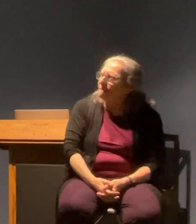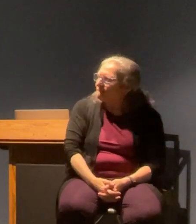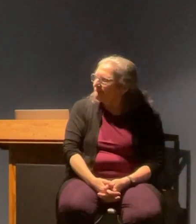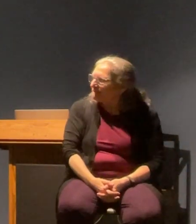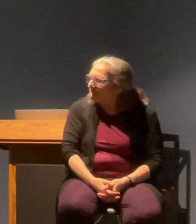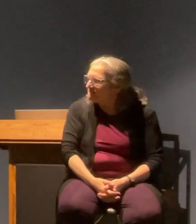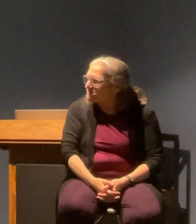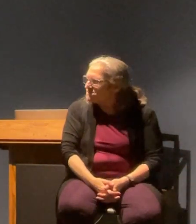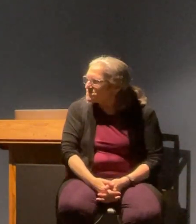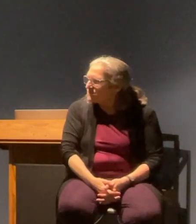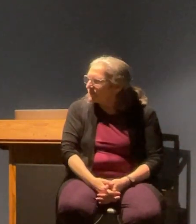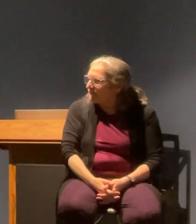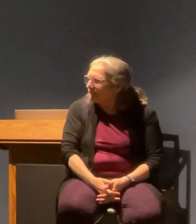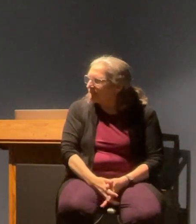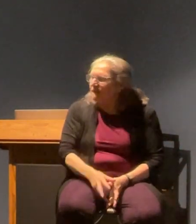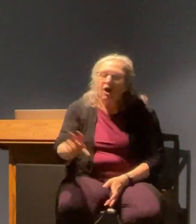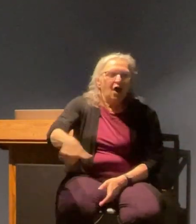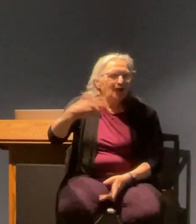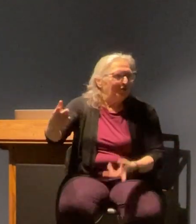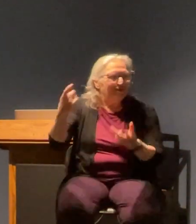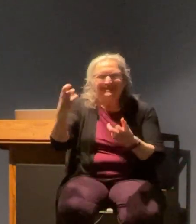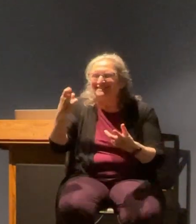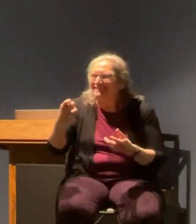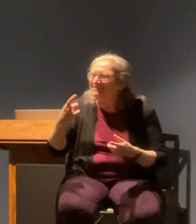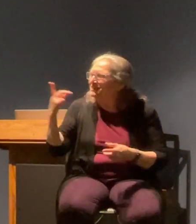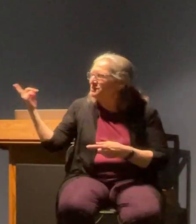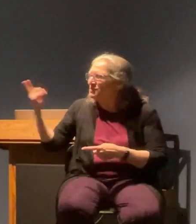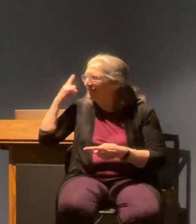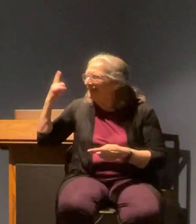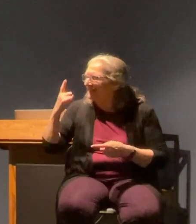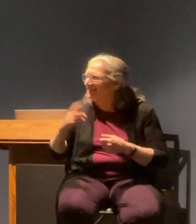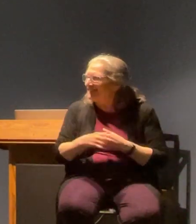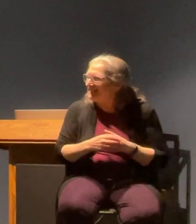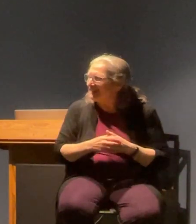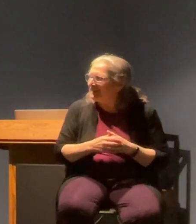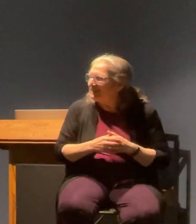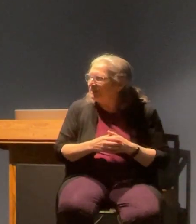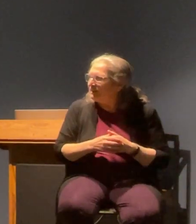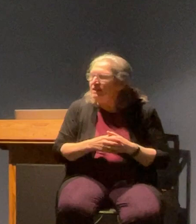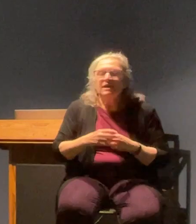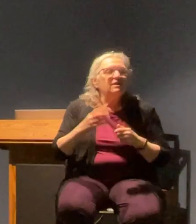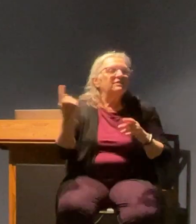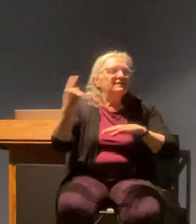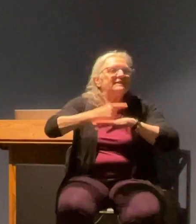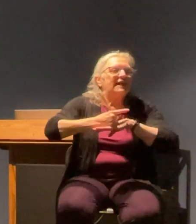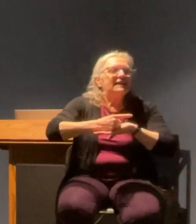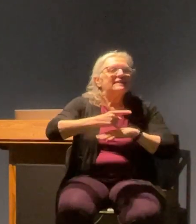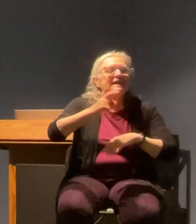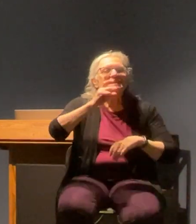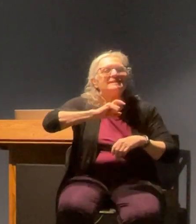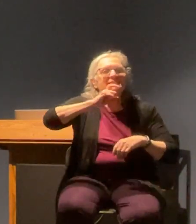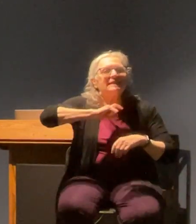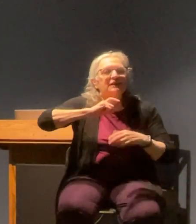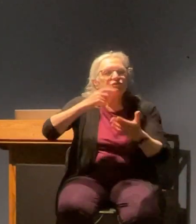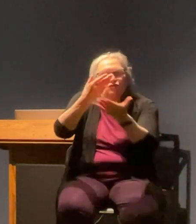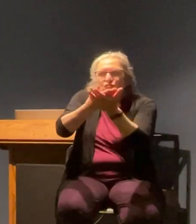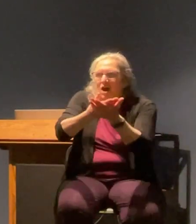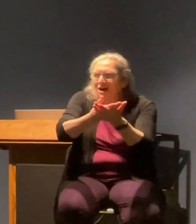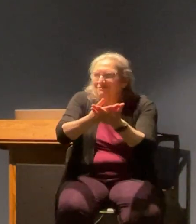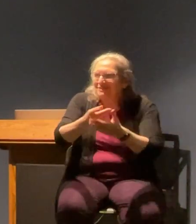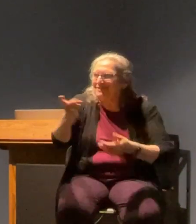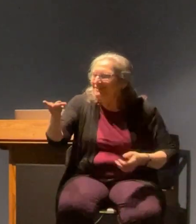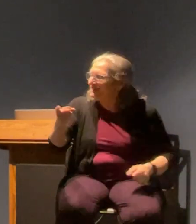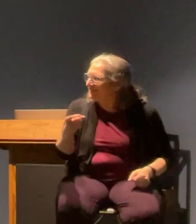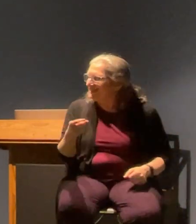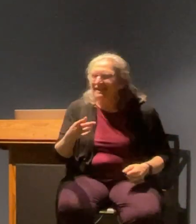I'm going to ask you this one while you think of it. How did it feel the day that those sneakers arrived from your brother? I'm just curious. Nostalgic. Oh,